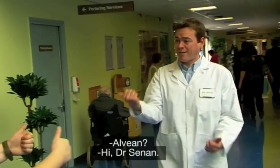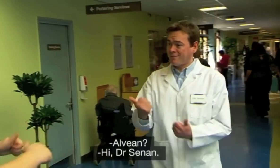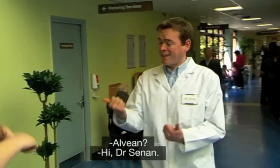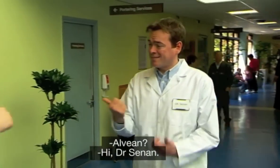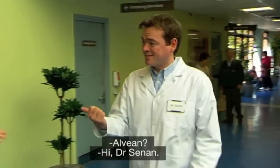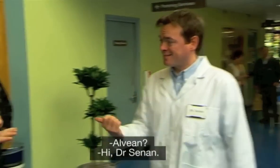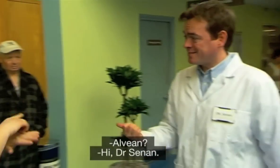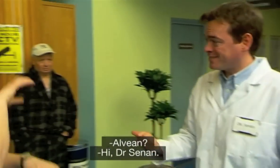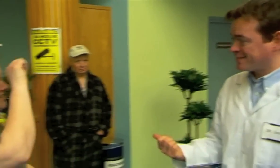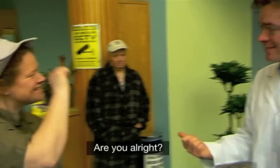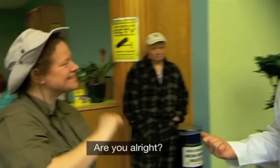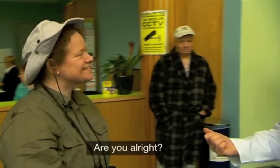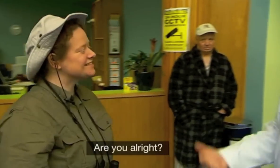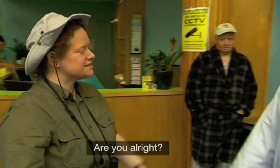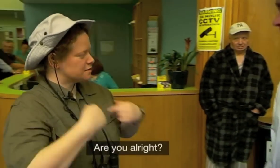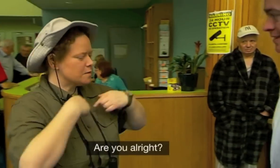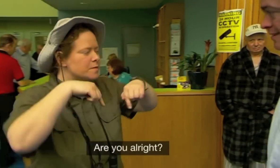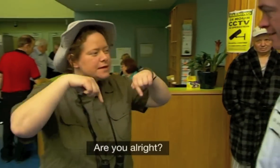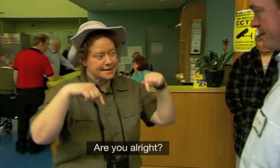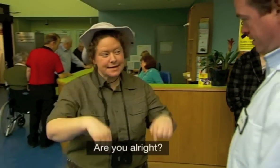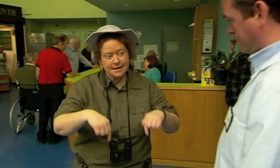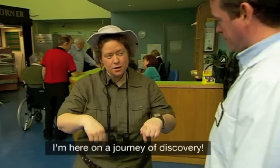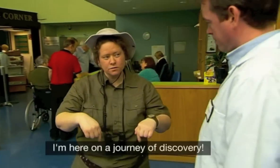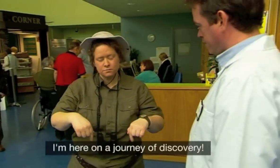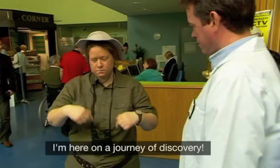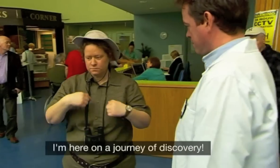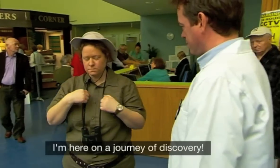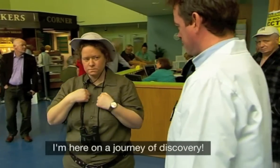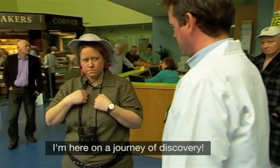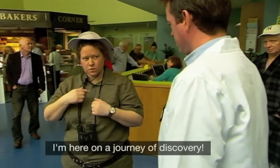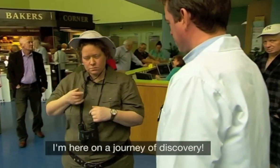Hi, Dr. Sennan. You all right? I'm here on a journey of discovery.